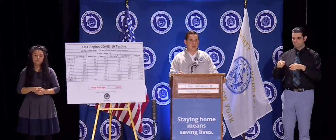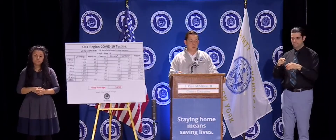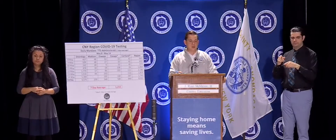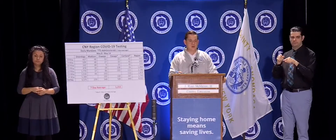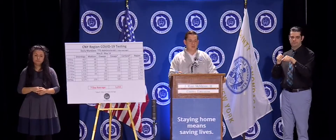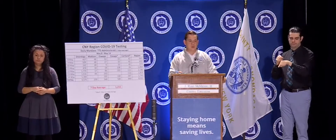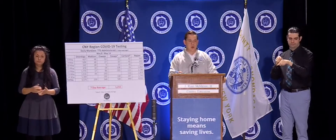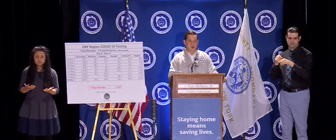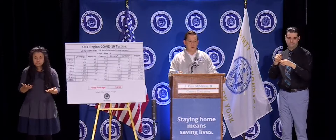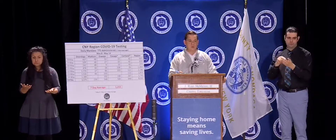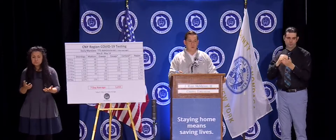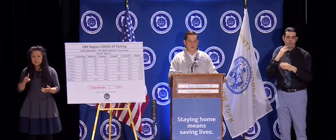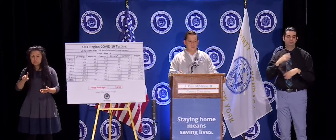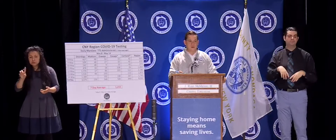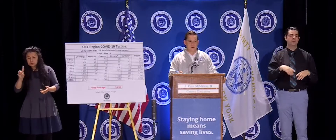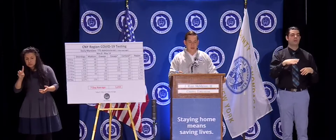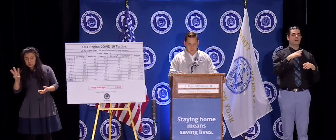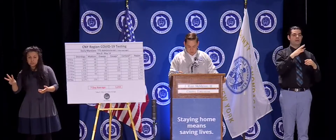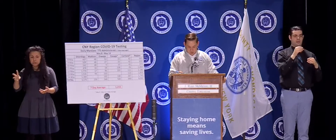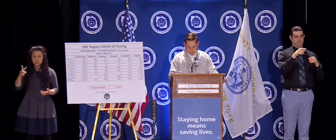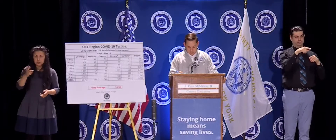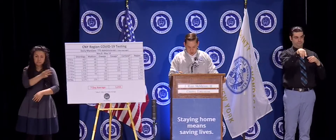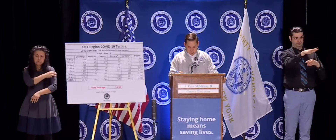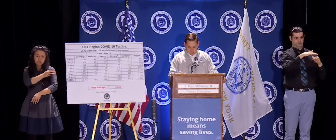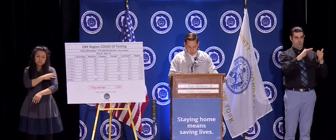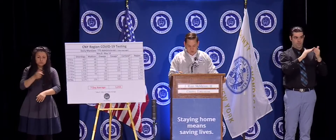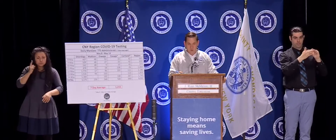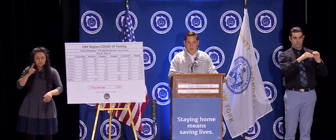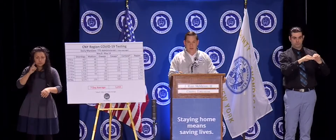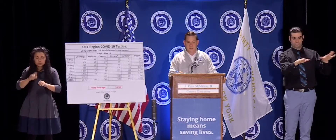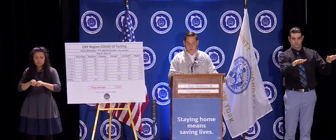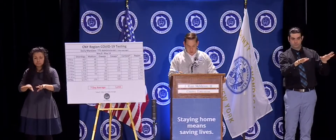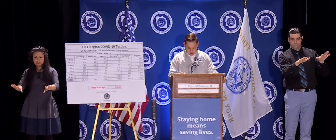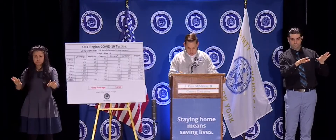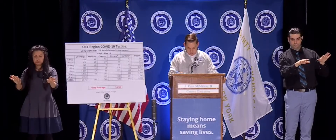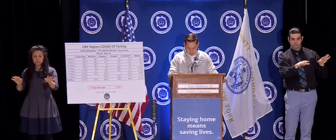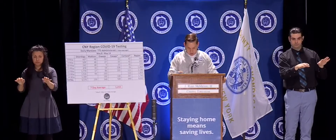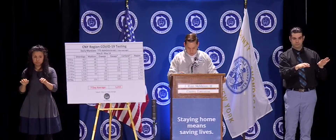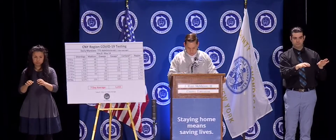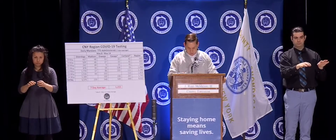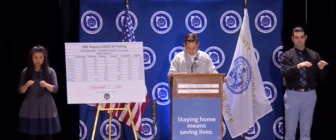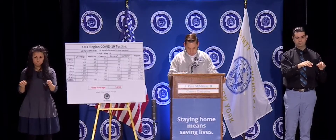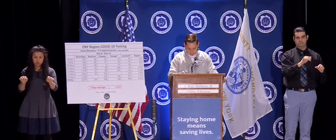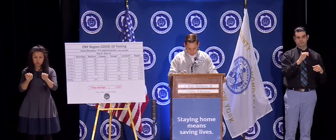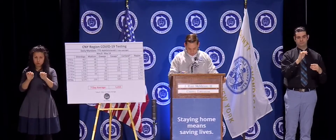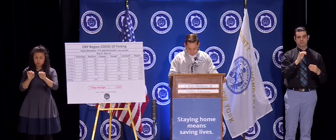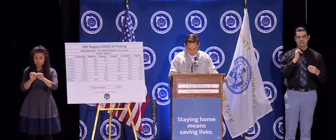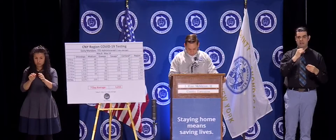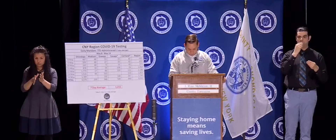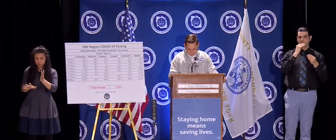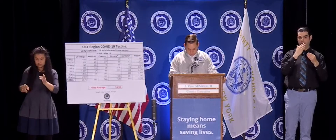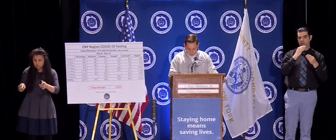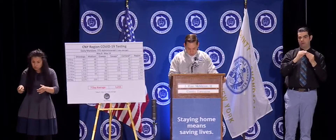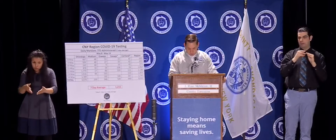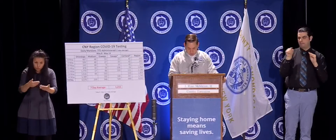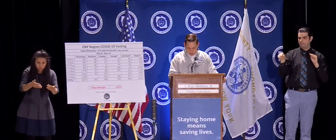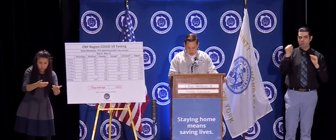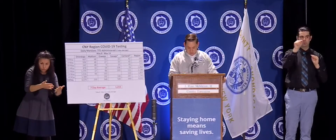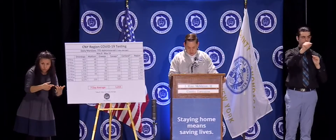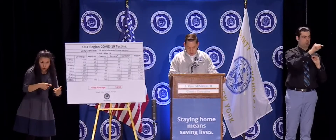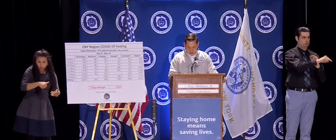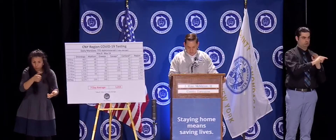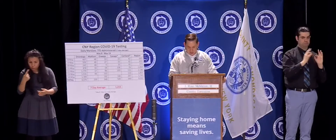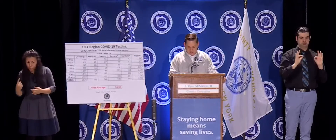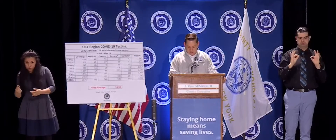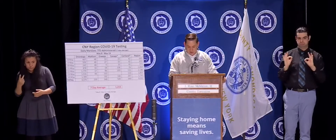a day, so a strong overall 7-day average. We'll see what next week has for us. Again,